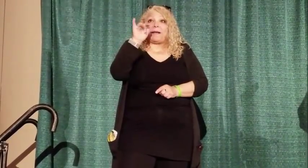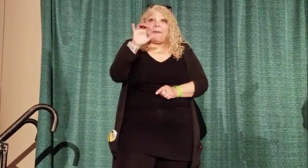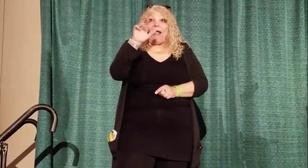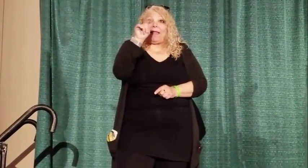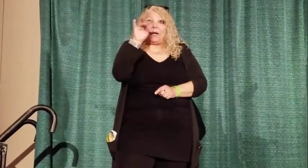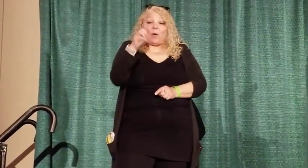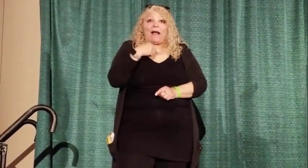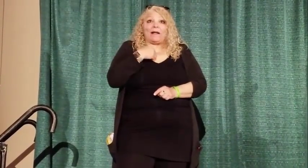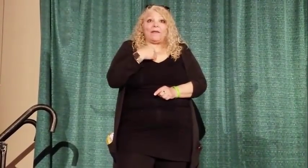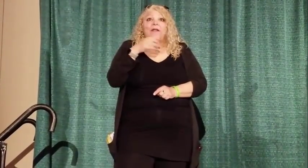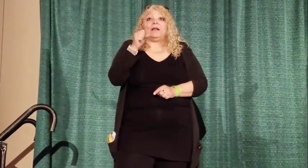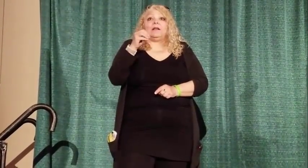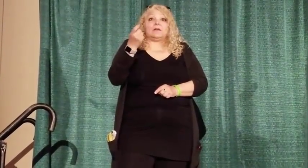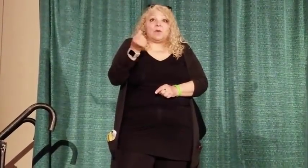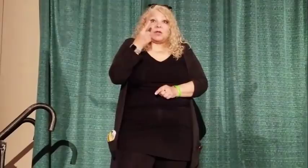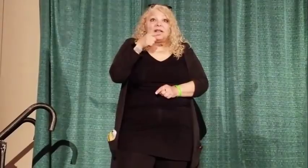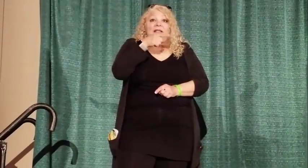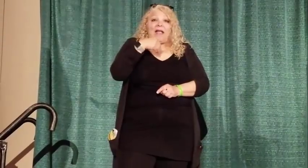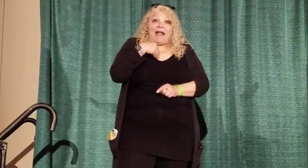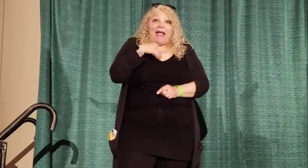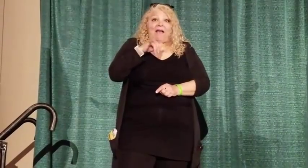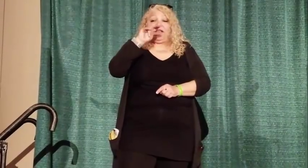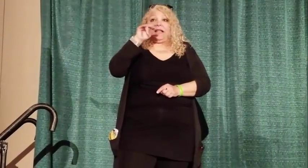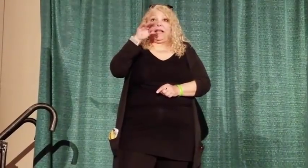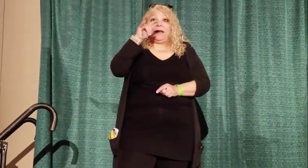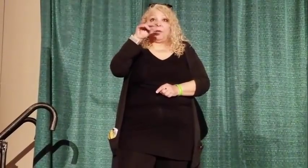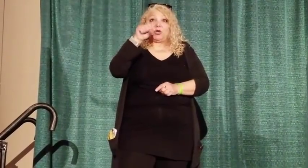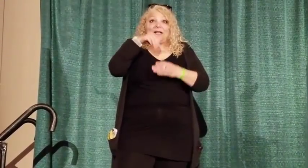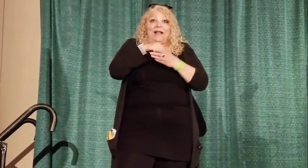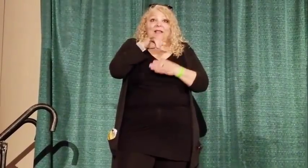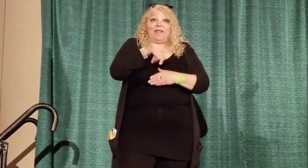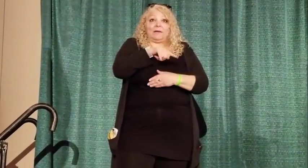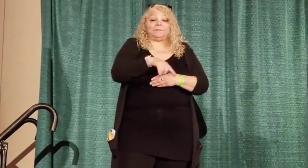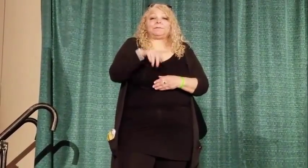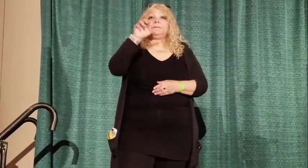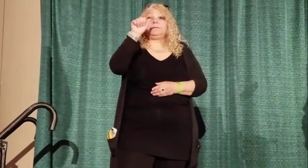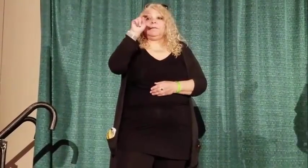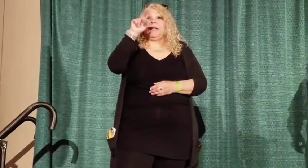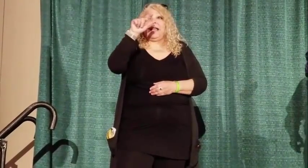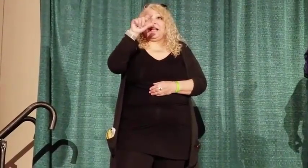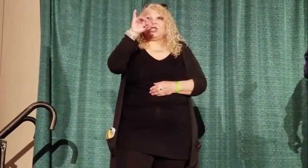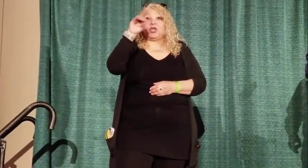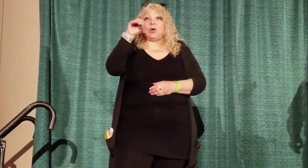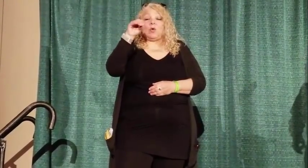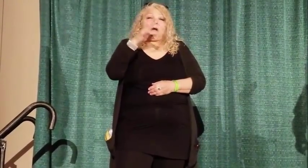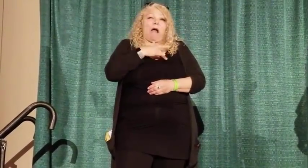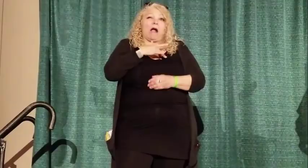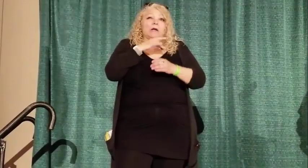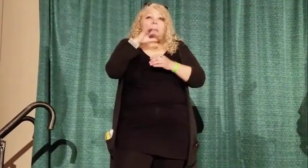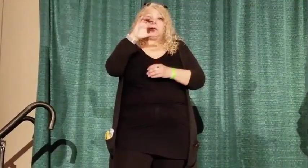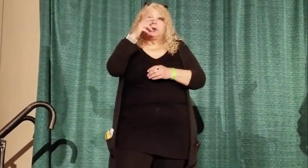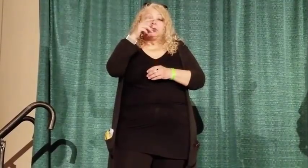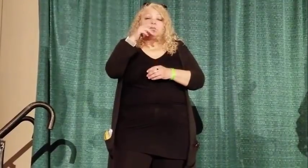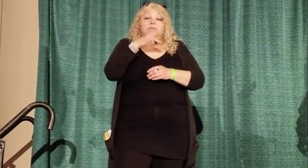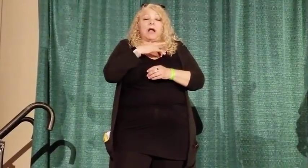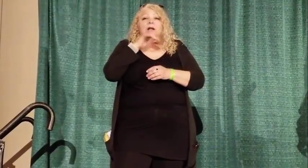have angiogenesis inhibitors in them. These angiogenesis inhibitors don't let